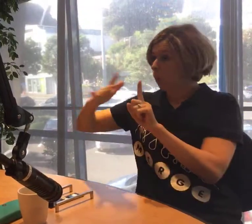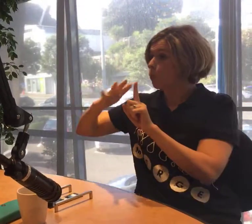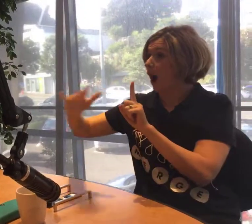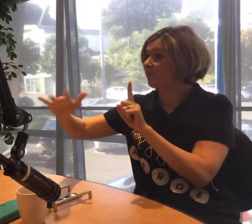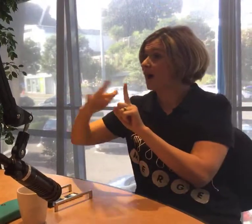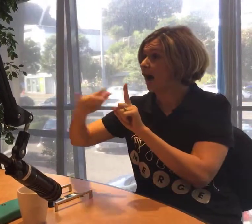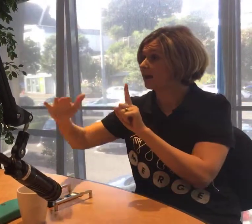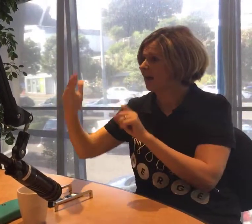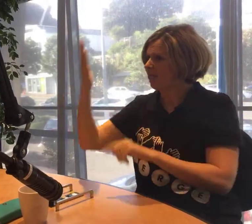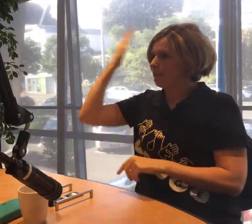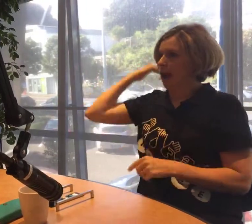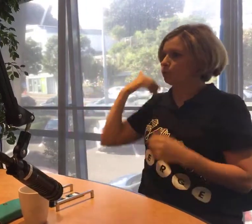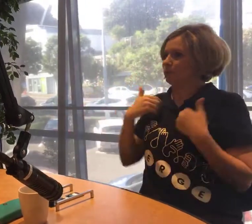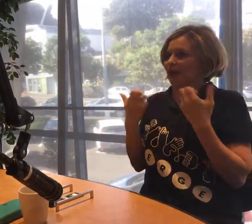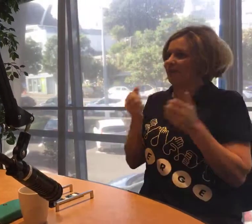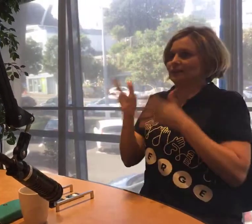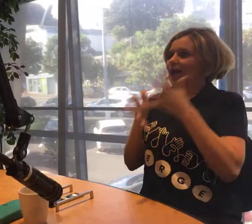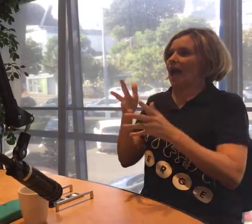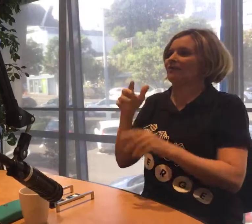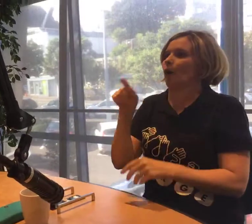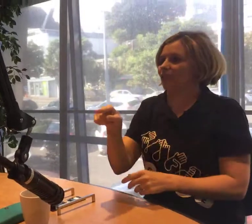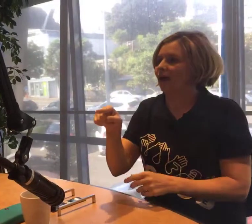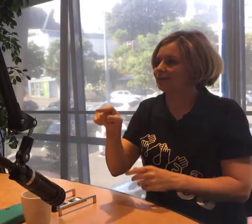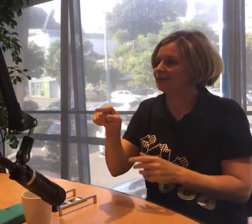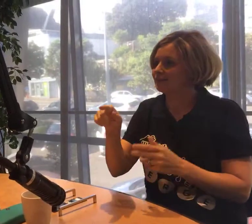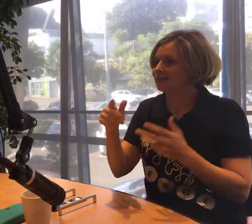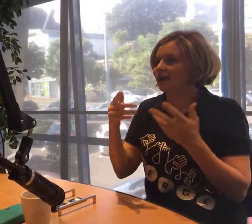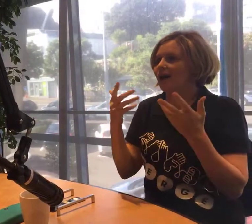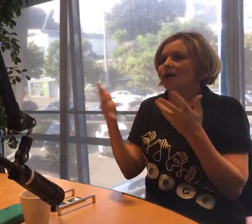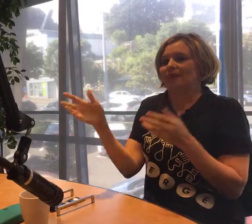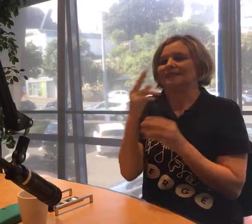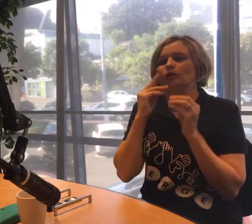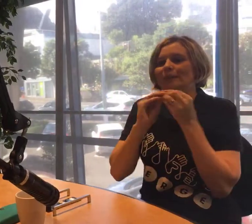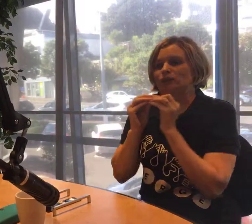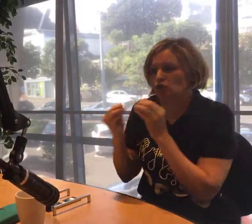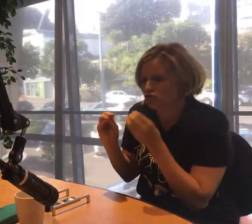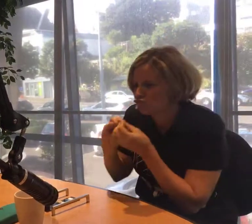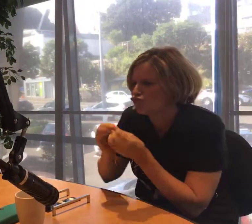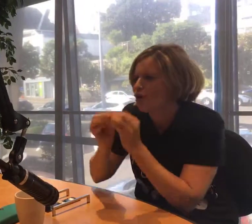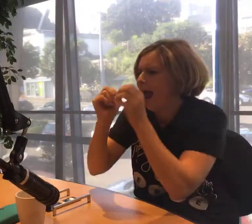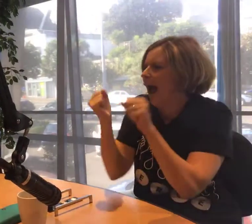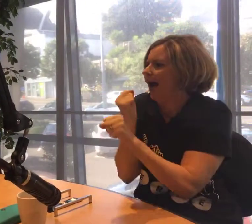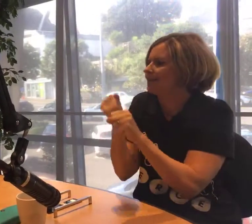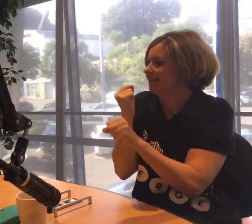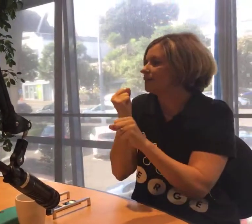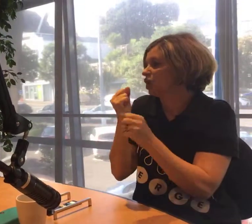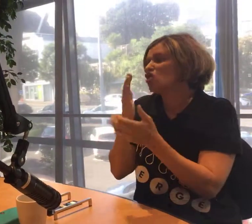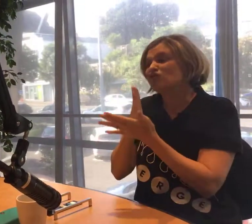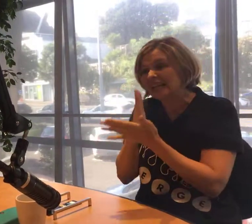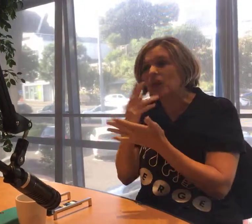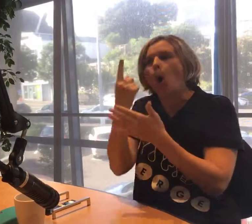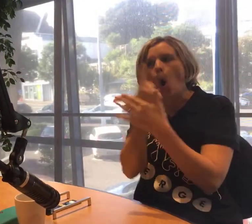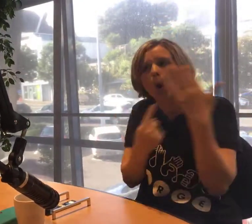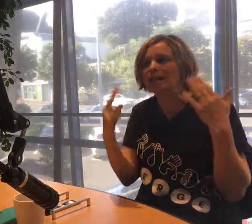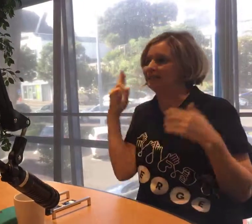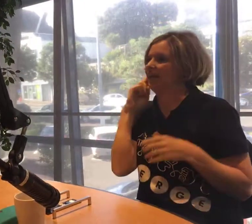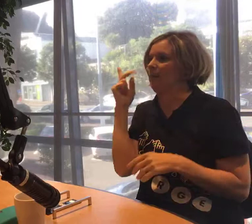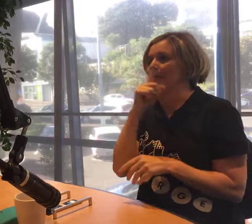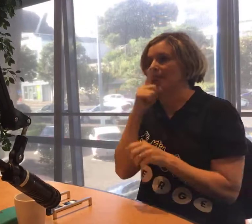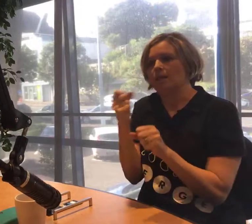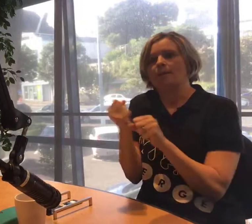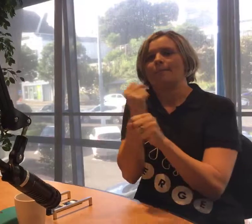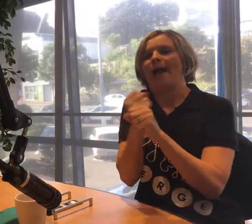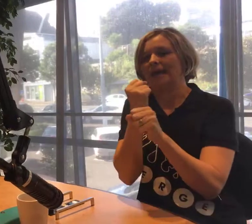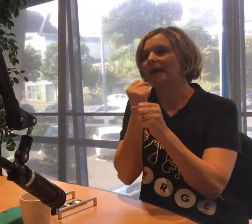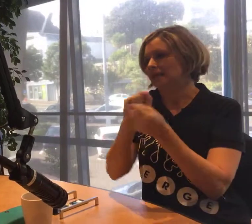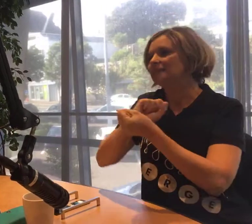words. For example, Wi-Fi. In the past, we didn't have a sign for that, so the deaf community created a